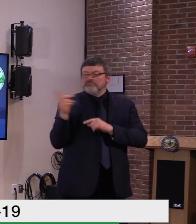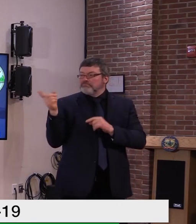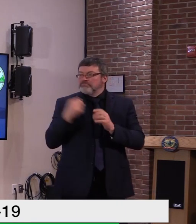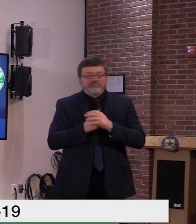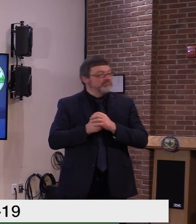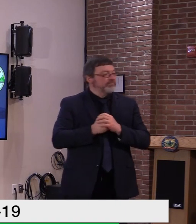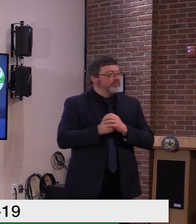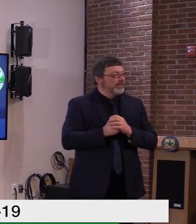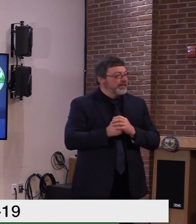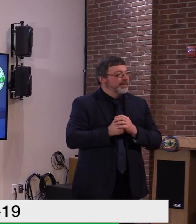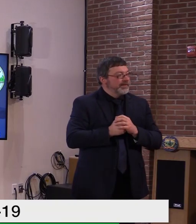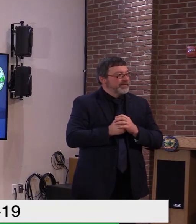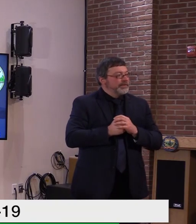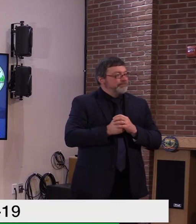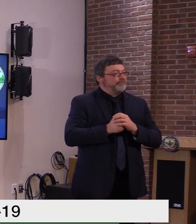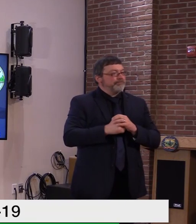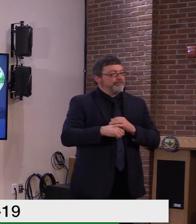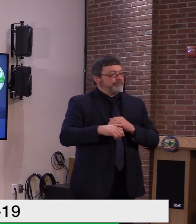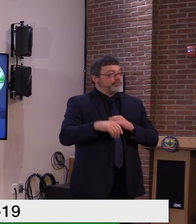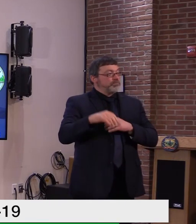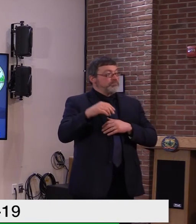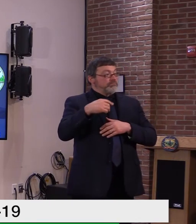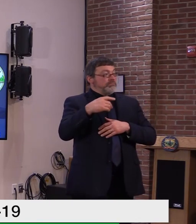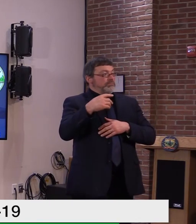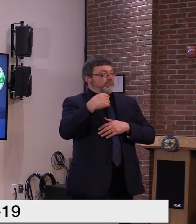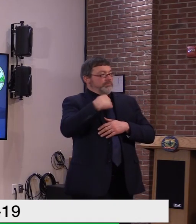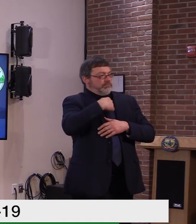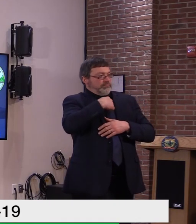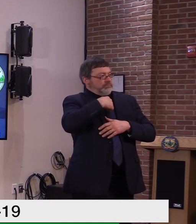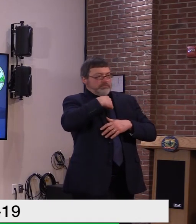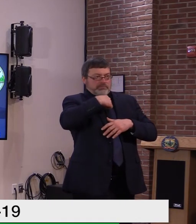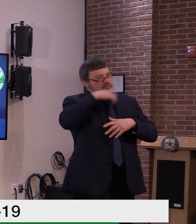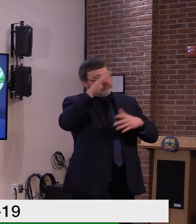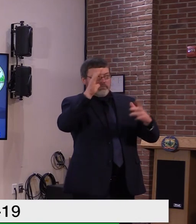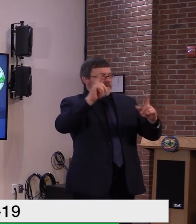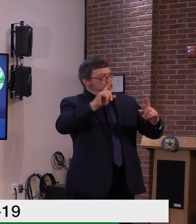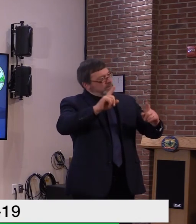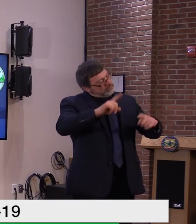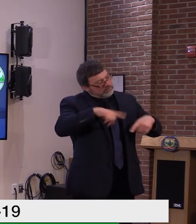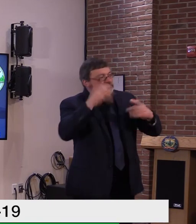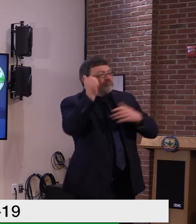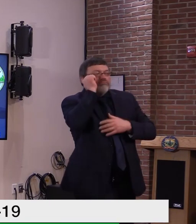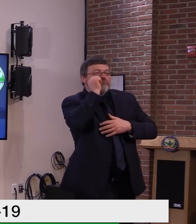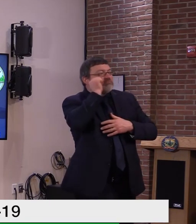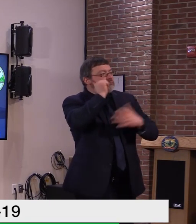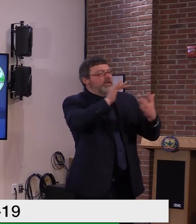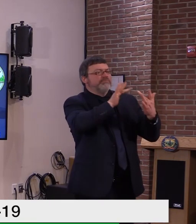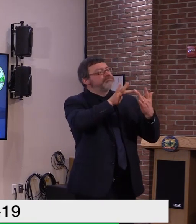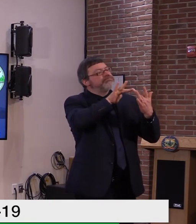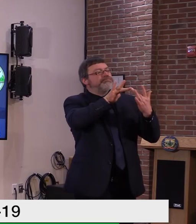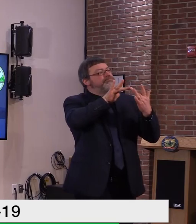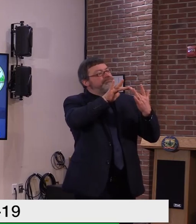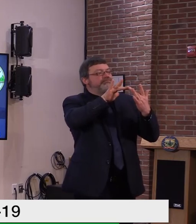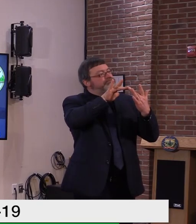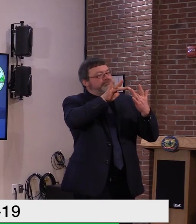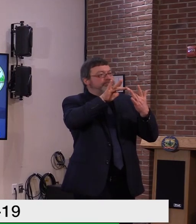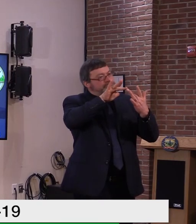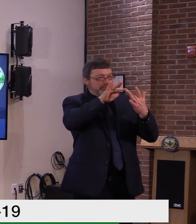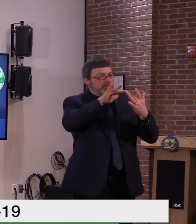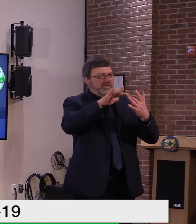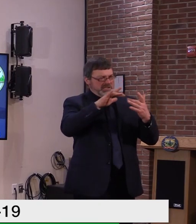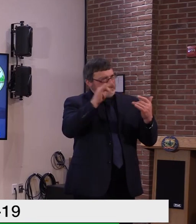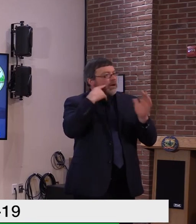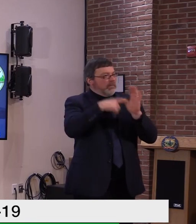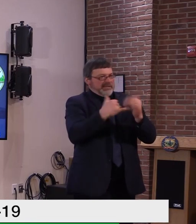We've been in constant communications. Actually, at 7:30 this morning, Dr. Levine and I were meeting with the Hospital Association to make